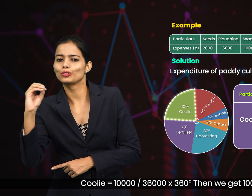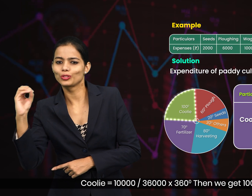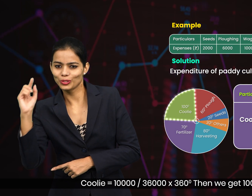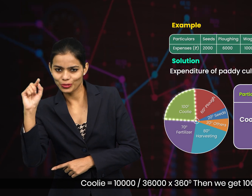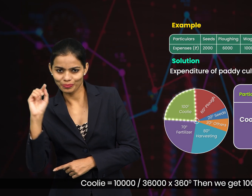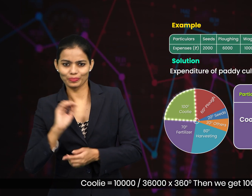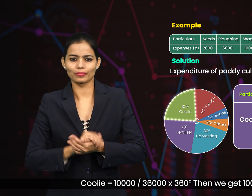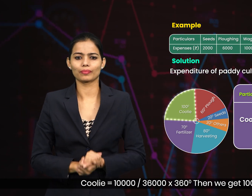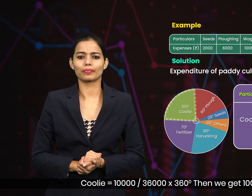degree.